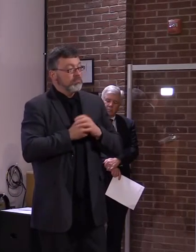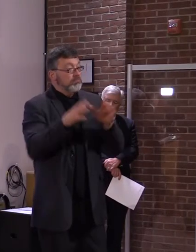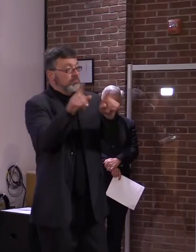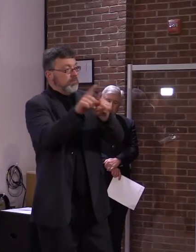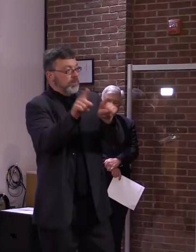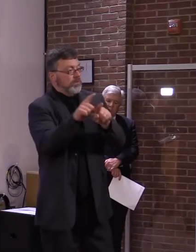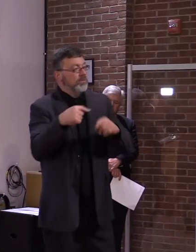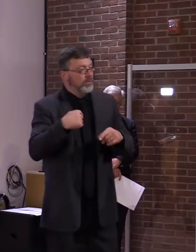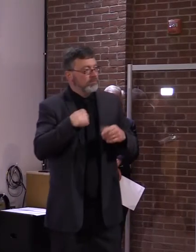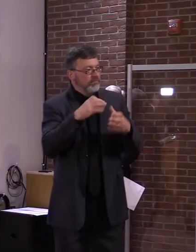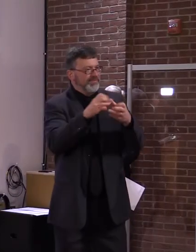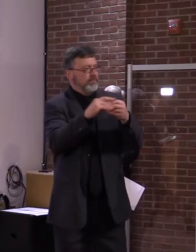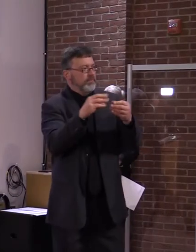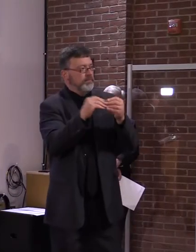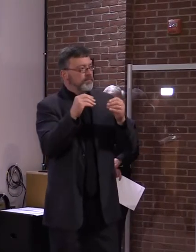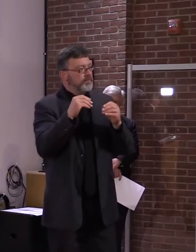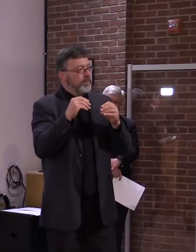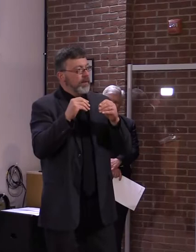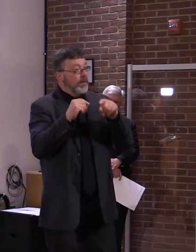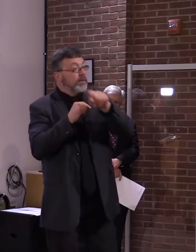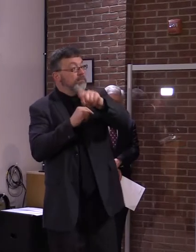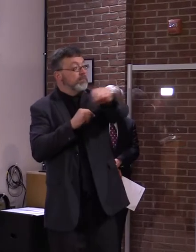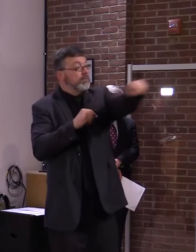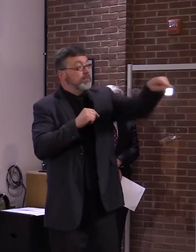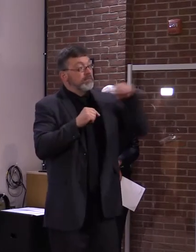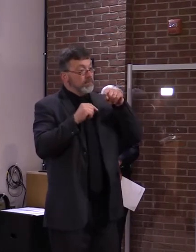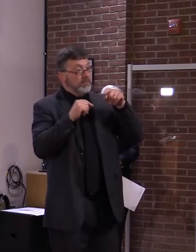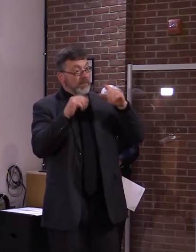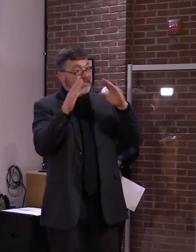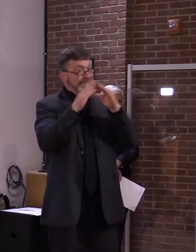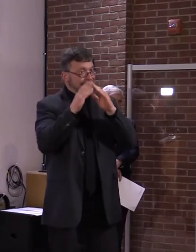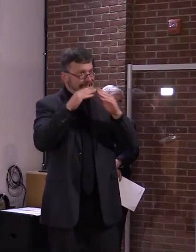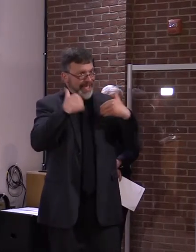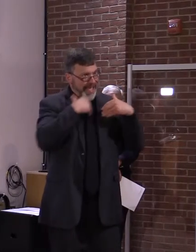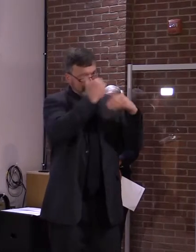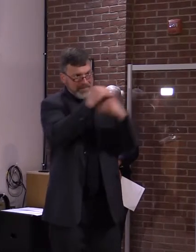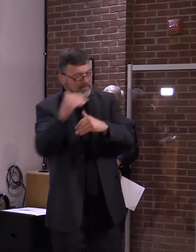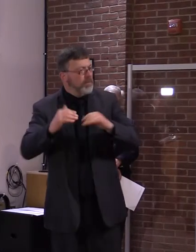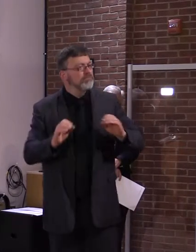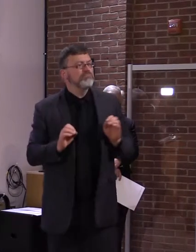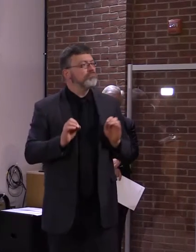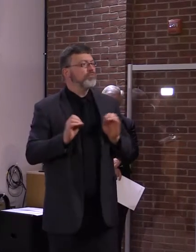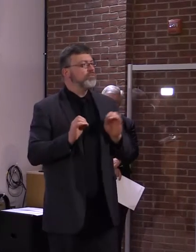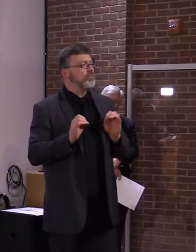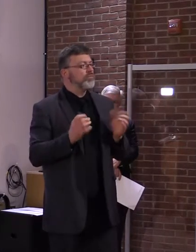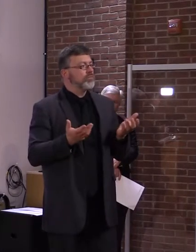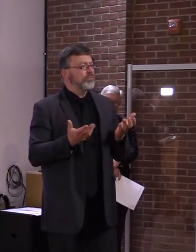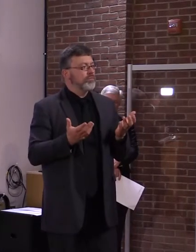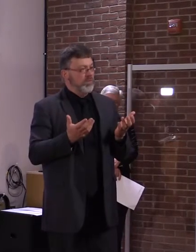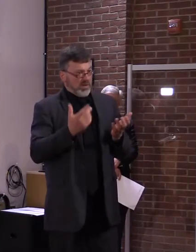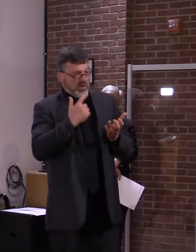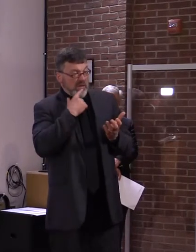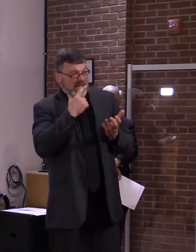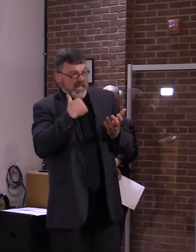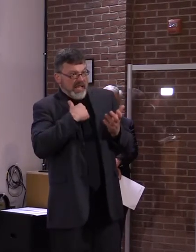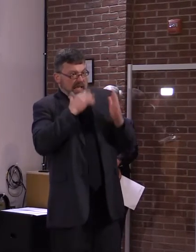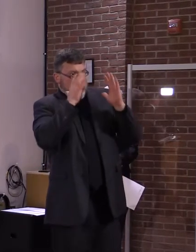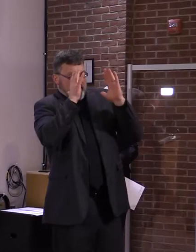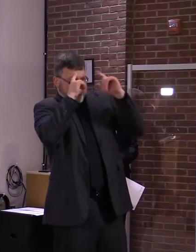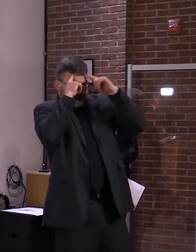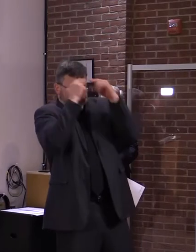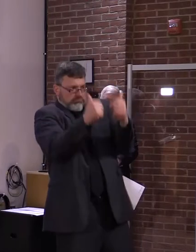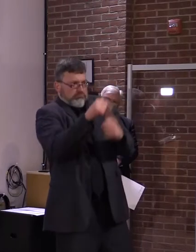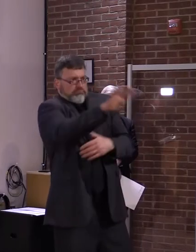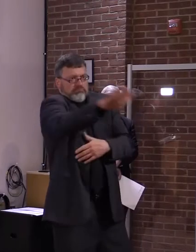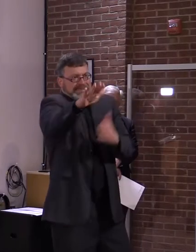restrict, if they have done so before, they can do so now. So I'm not sure if there were any that